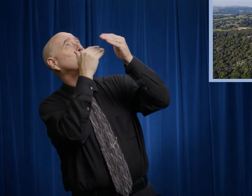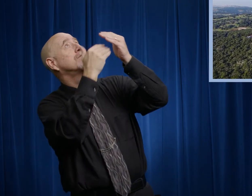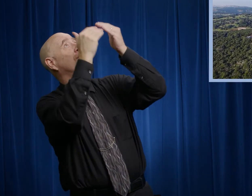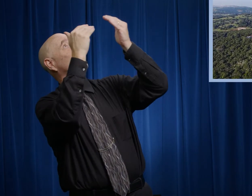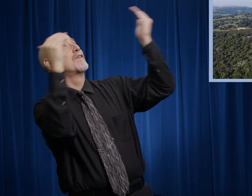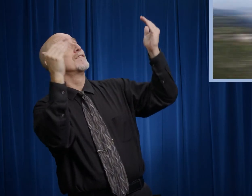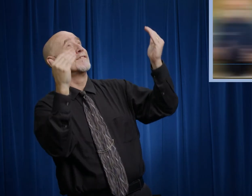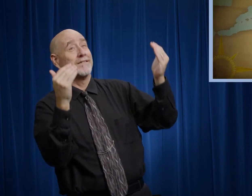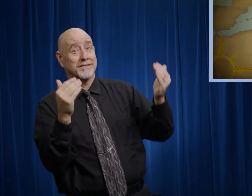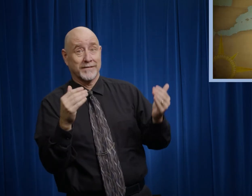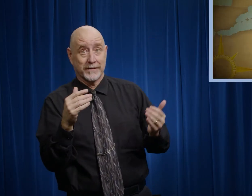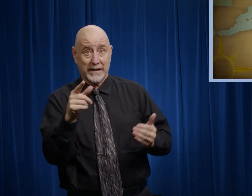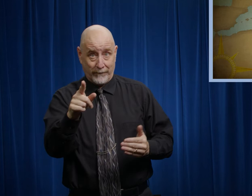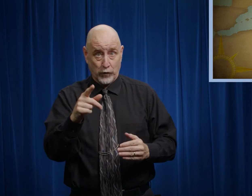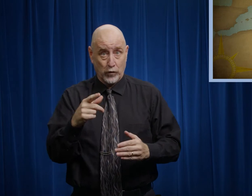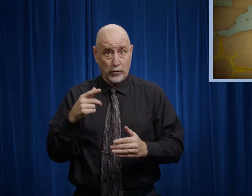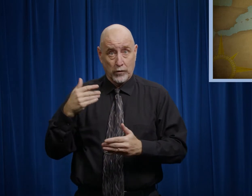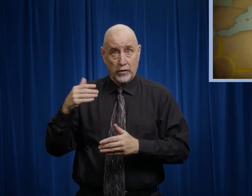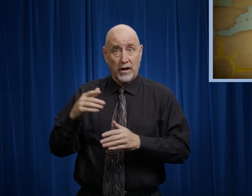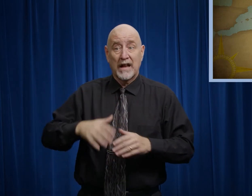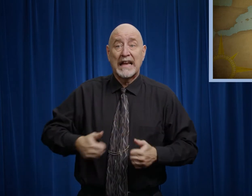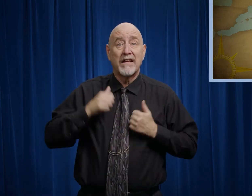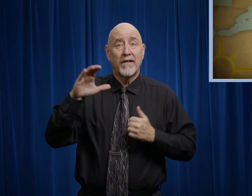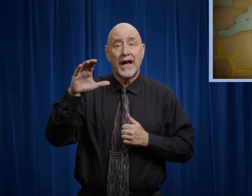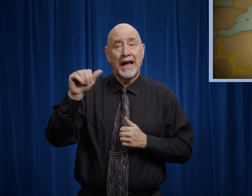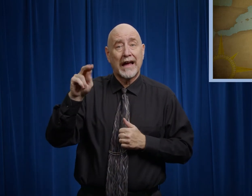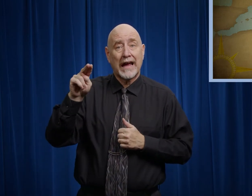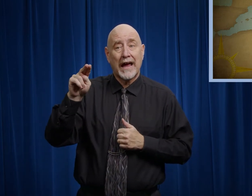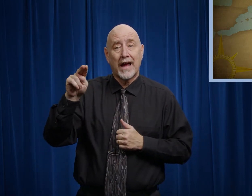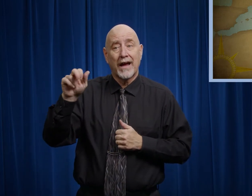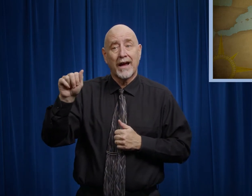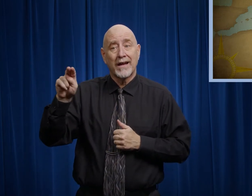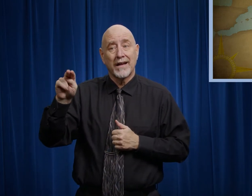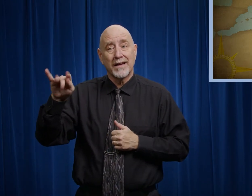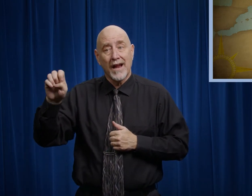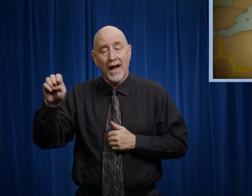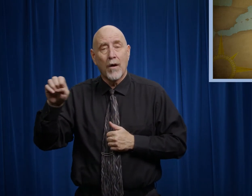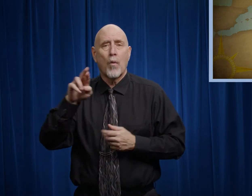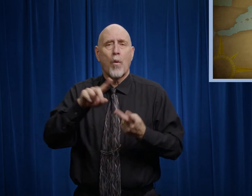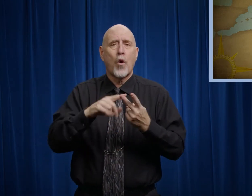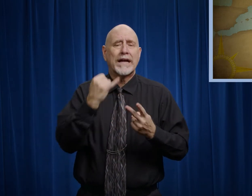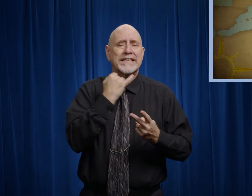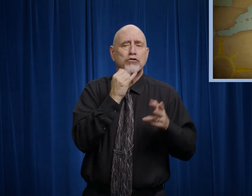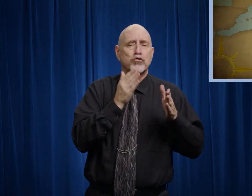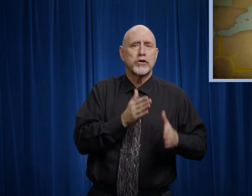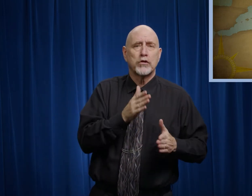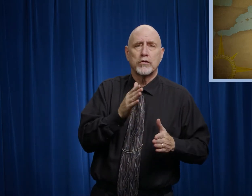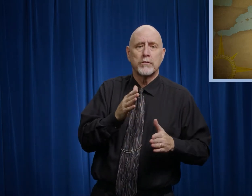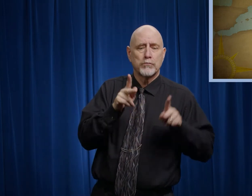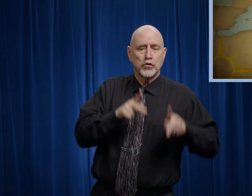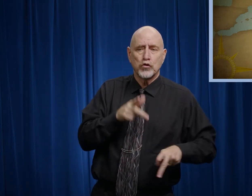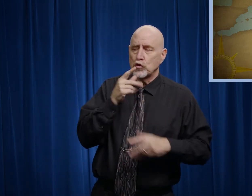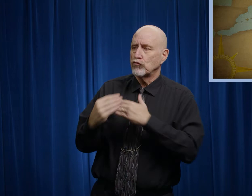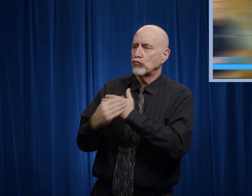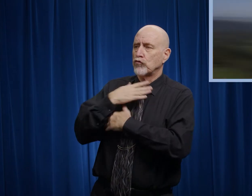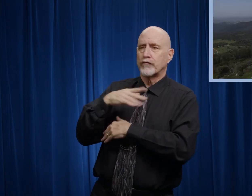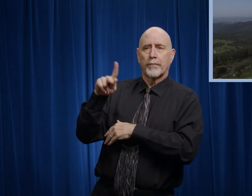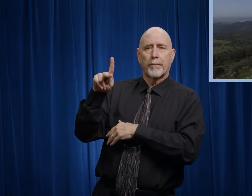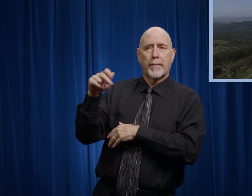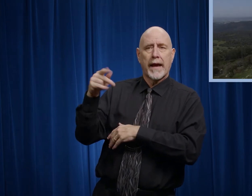heavens, and if you were a Canaanite, or perhaps an Israelite influenced by pagan theology, you might very